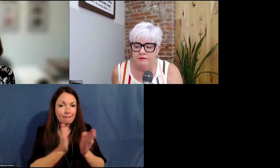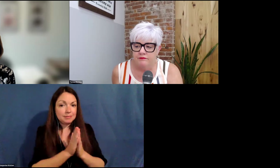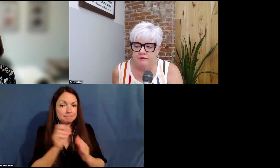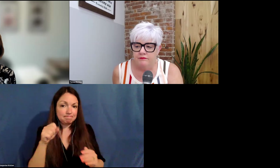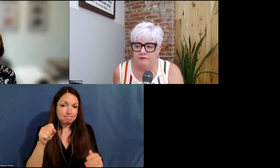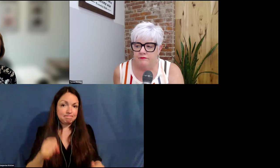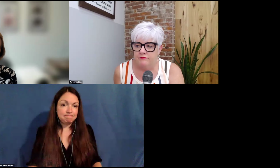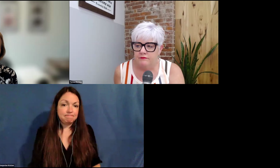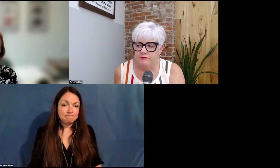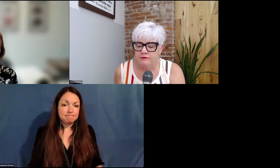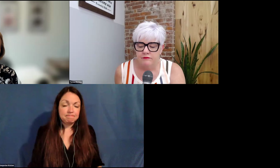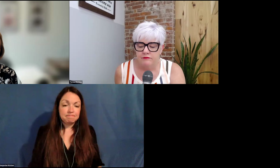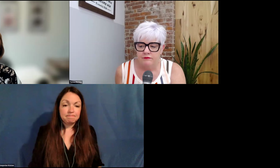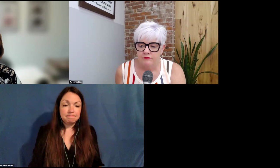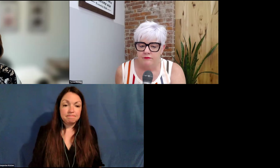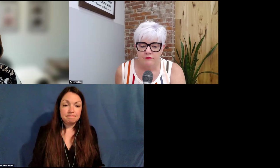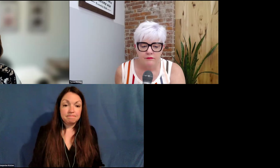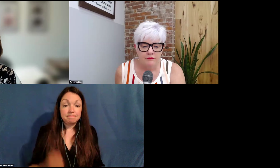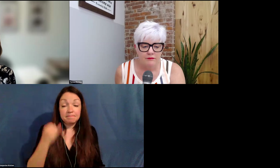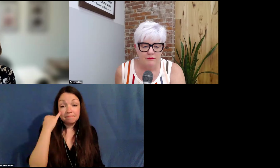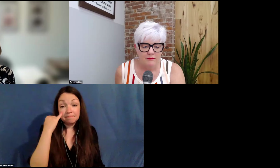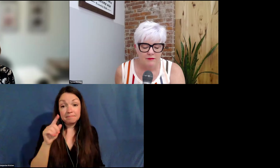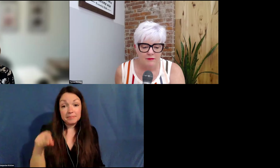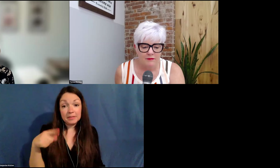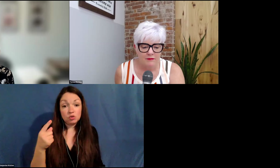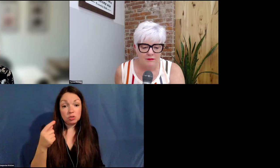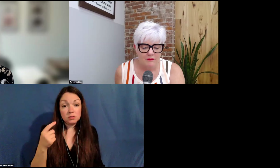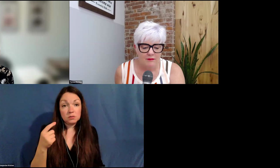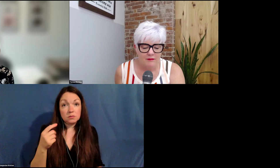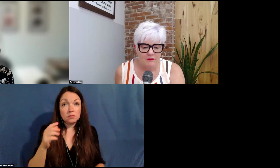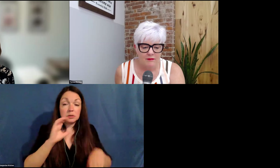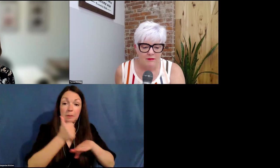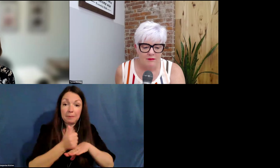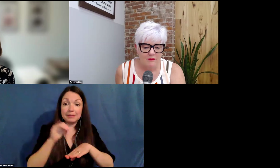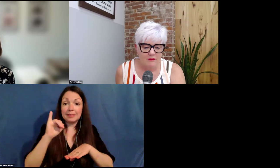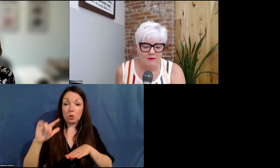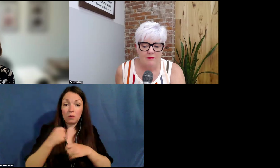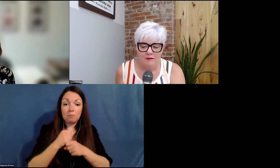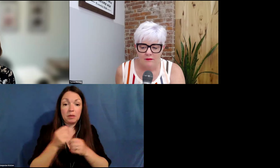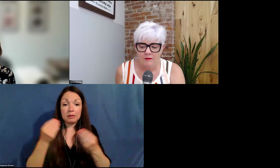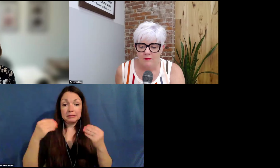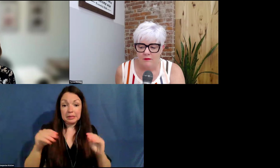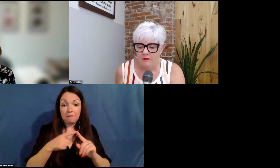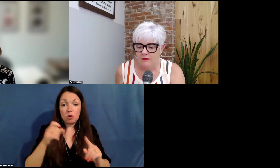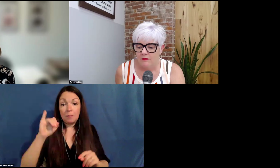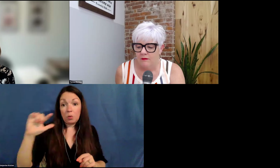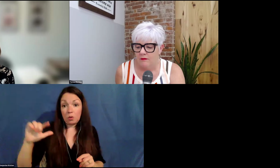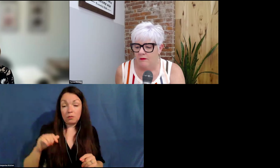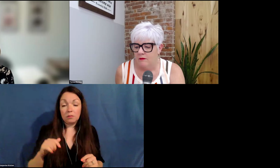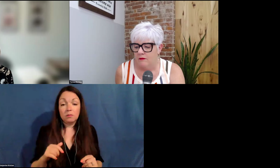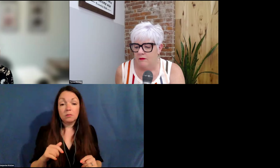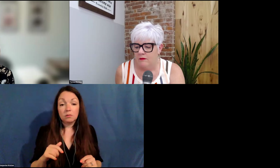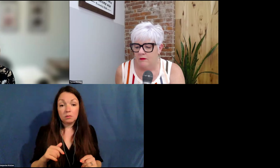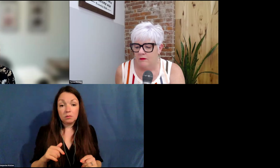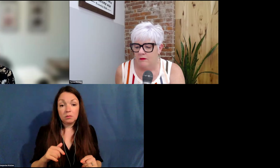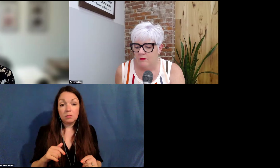Yeah. And if you're really just if you're based in Illinois, making sales out of Illinois,